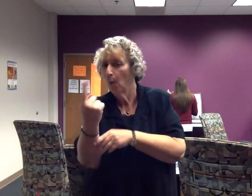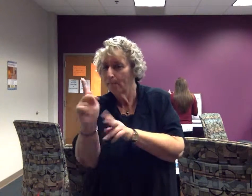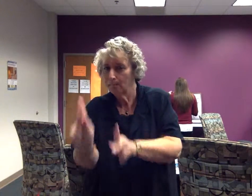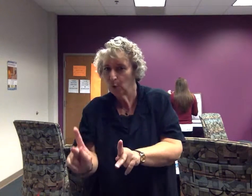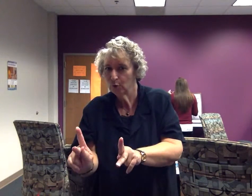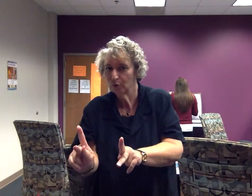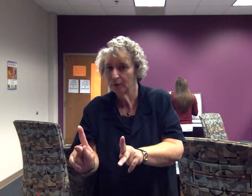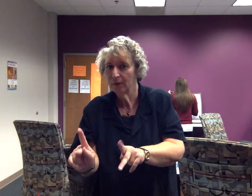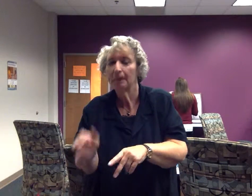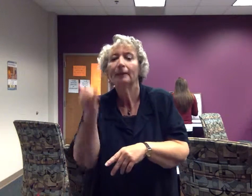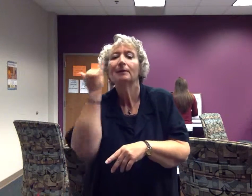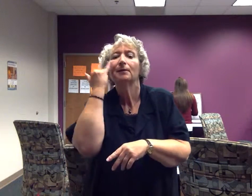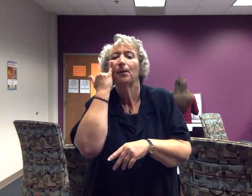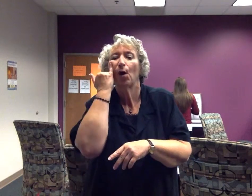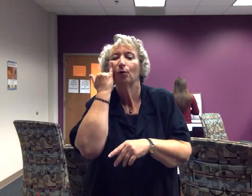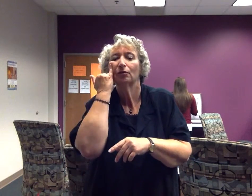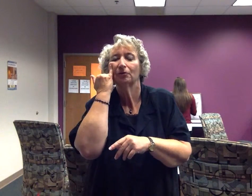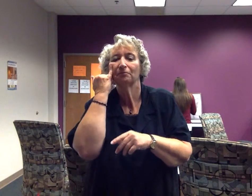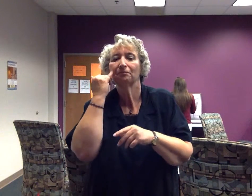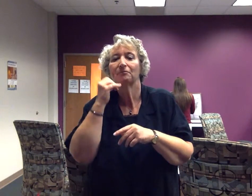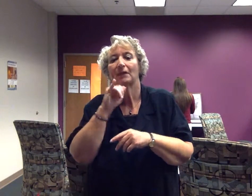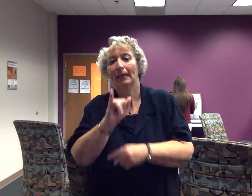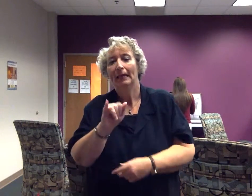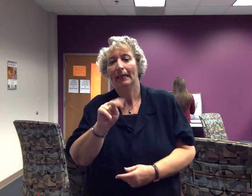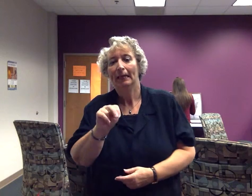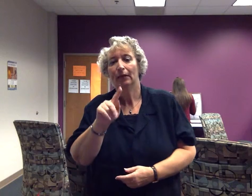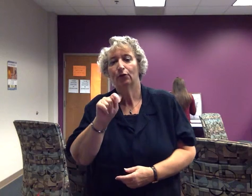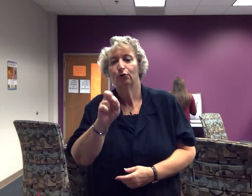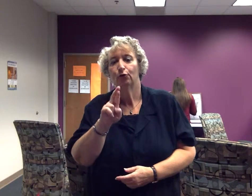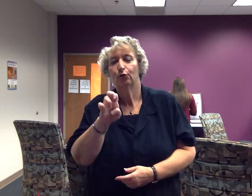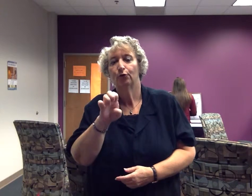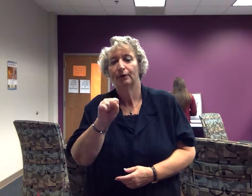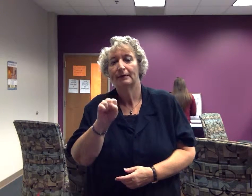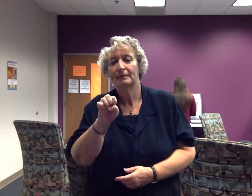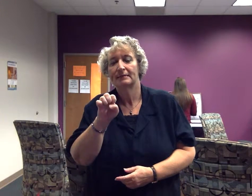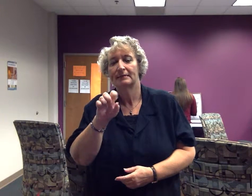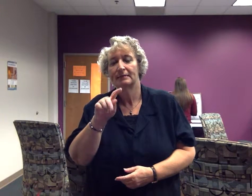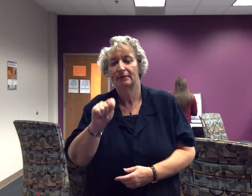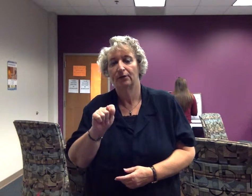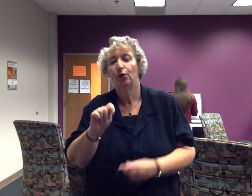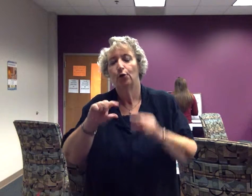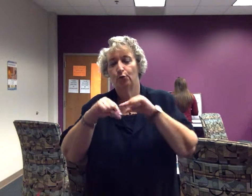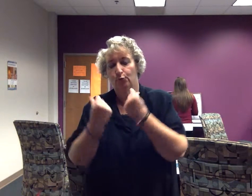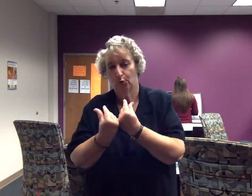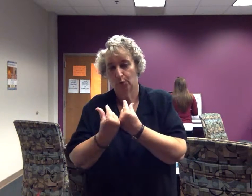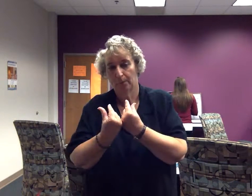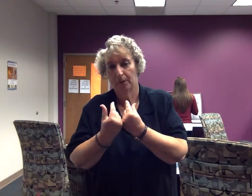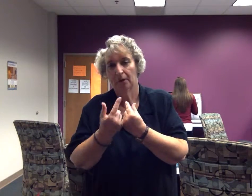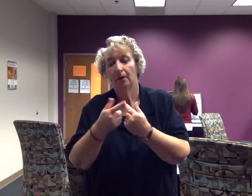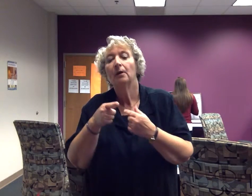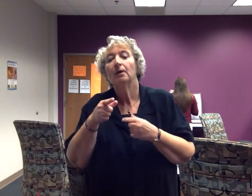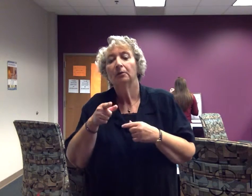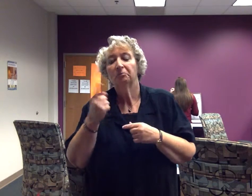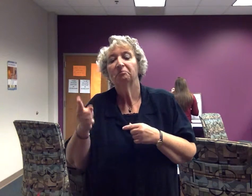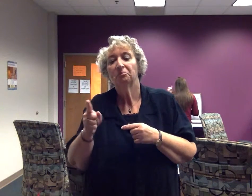your mom represents an interest group, right? They will listen to that group because it's a louder voice, right? It's a more legitimate voice. Interest groups have time and